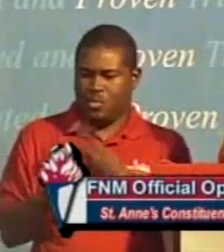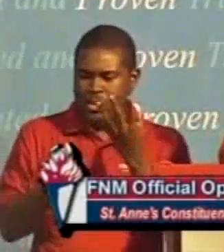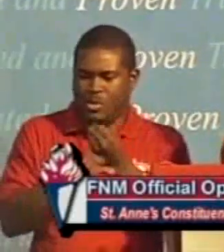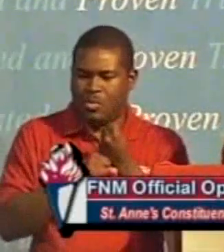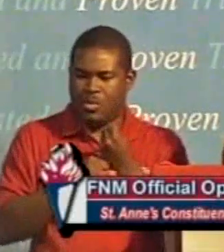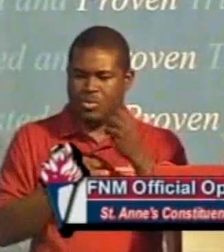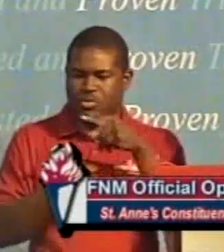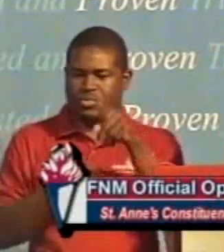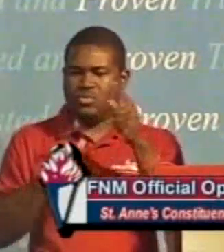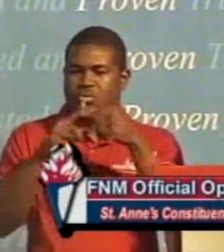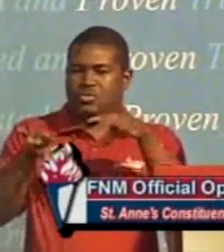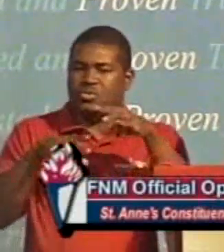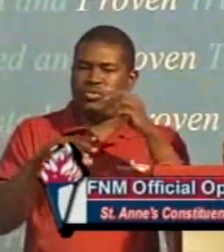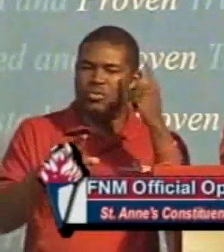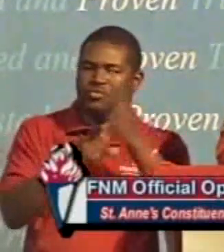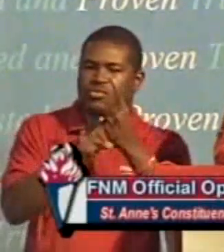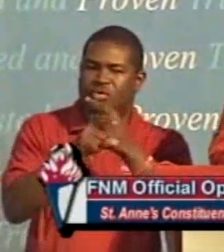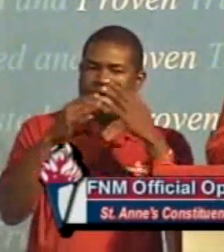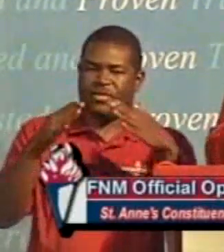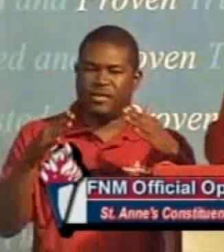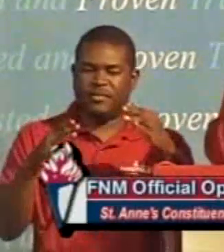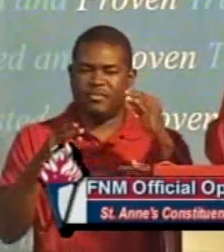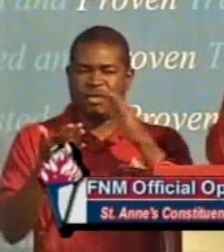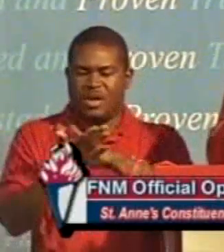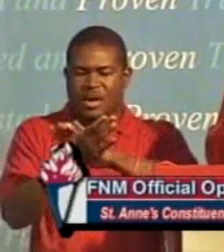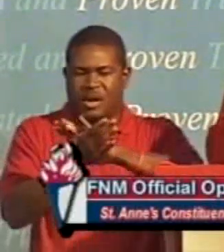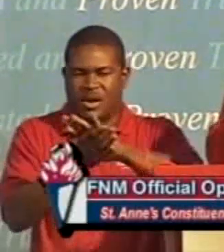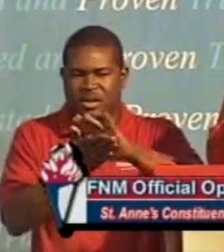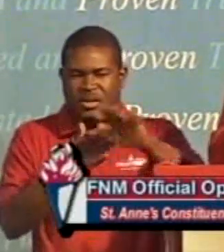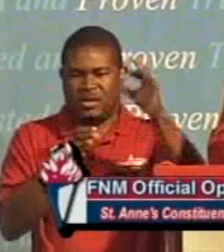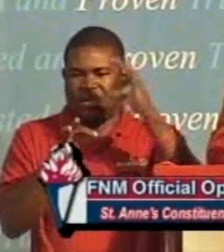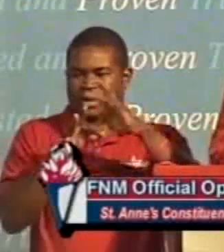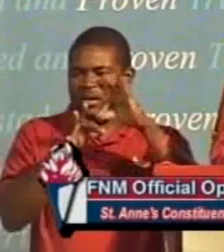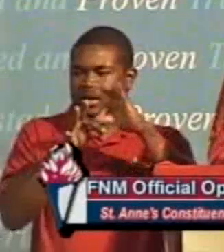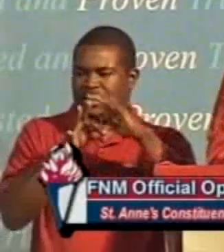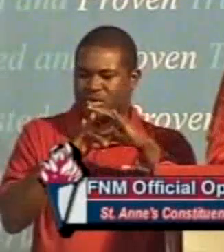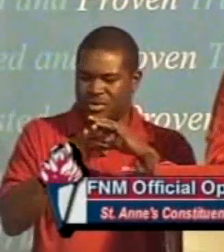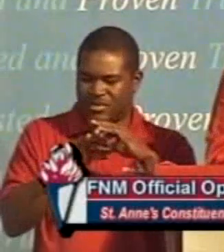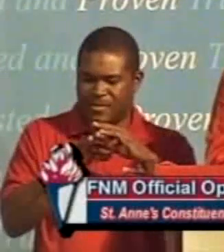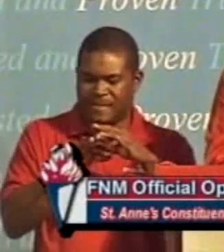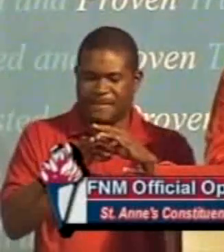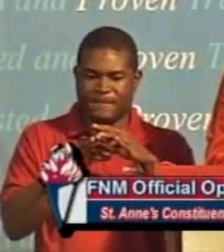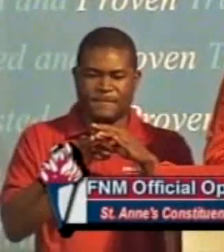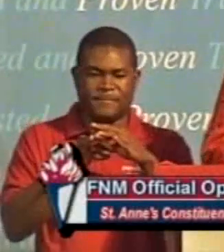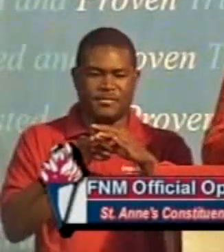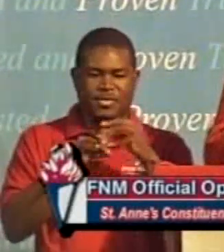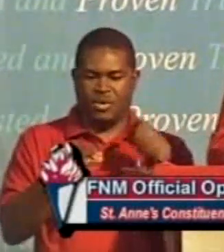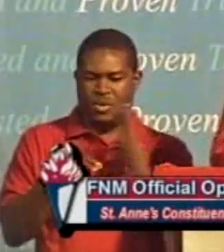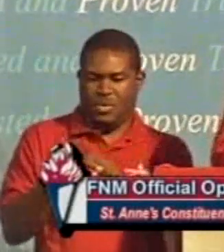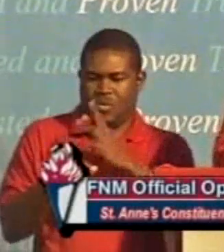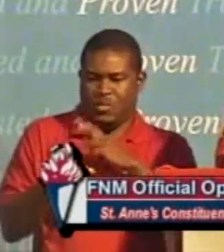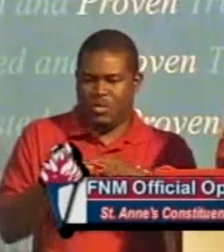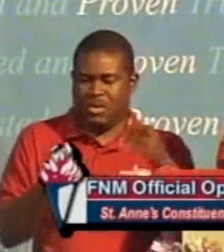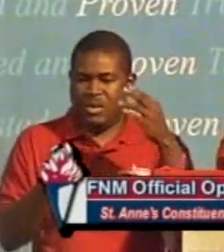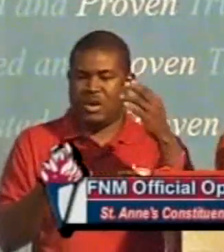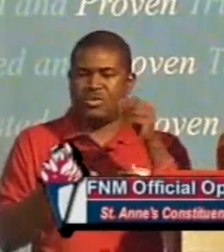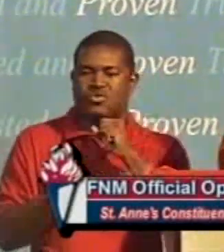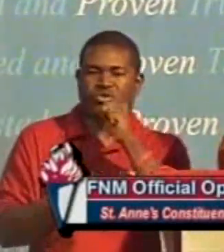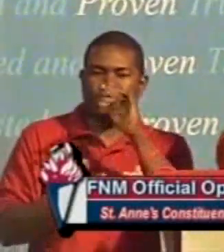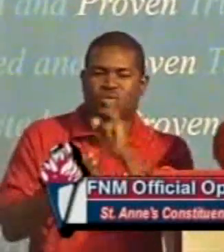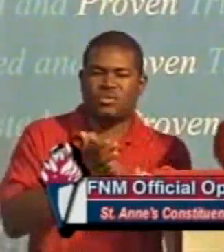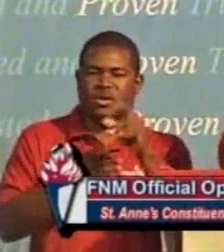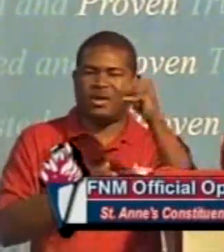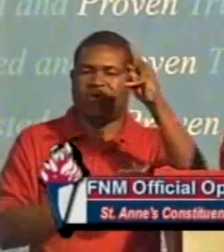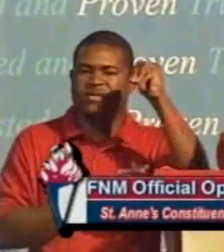a clean election. 1, 2, 3, 1, 2, 3. We are inviting the world to come and see and observe our election. We are confident that the FNM will be the